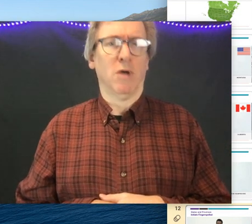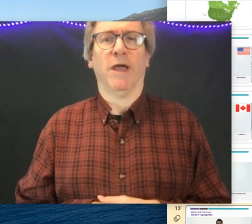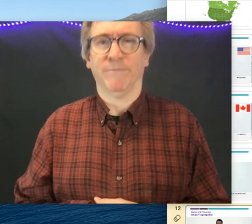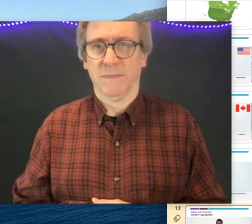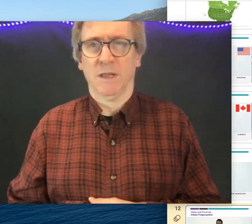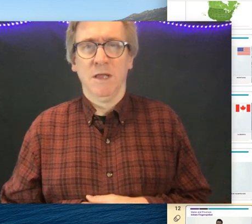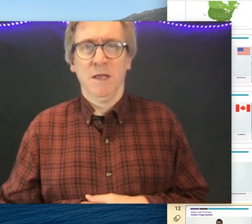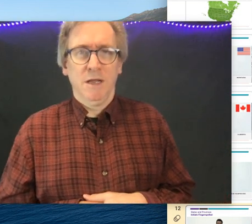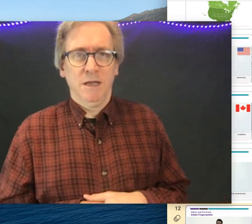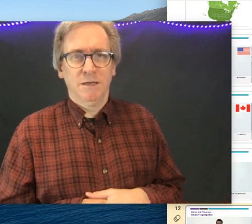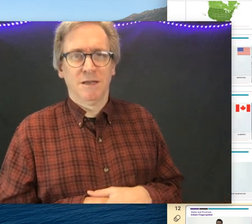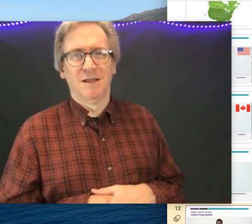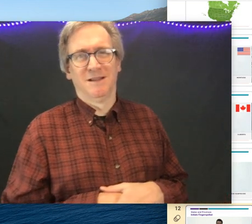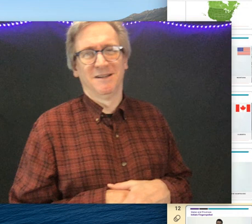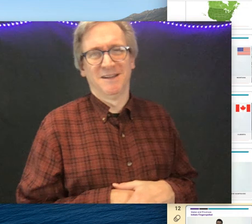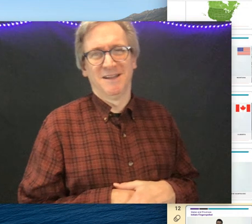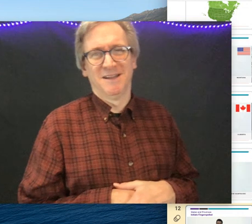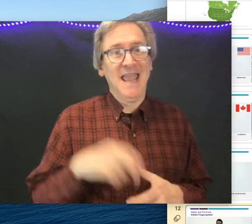Okay.